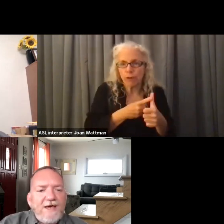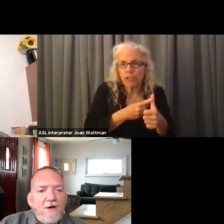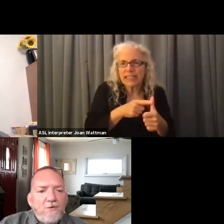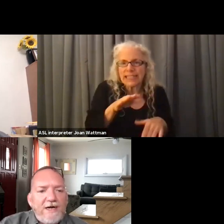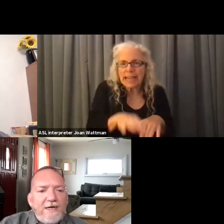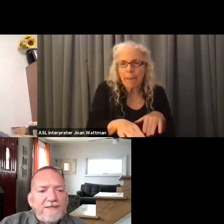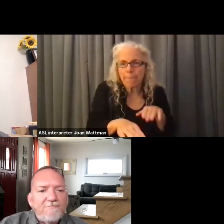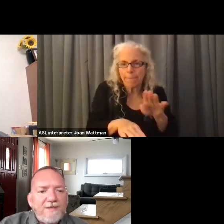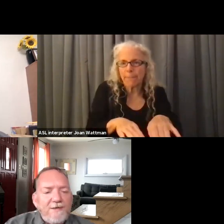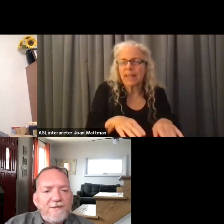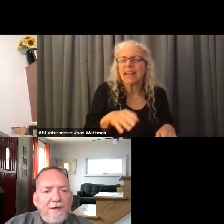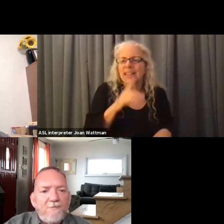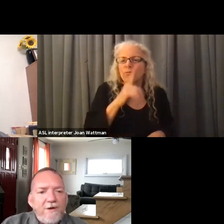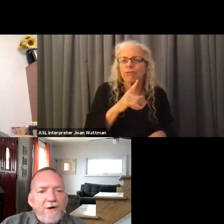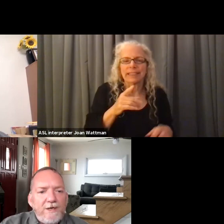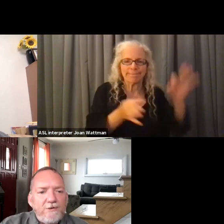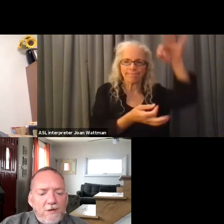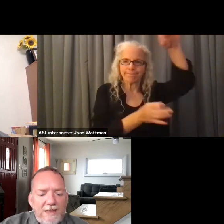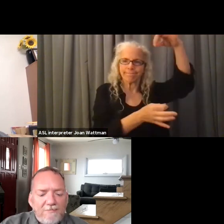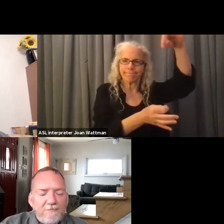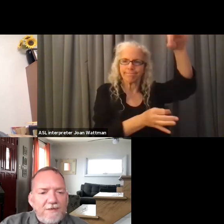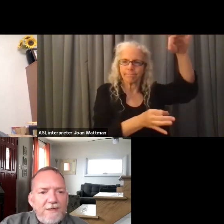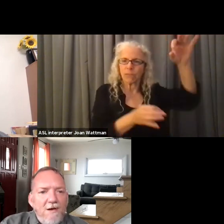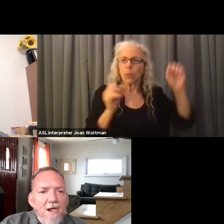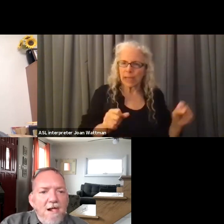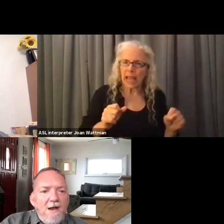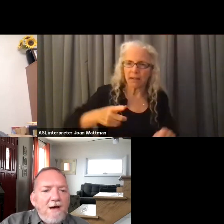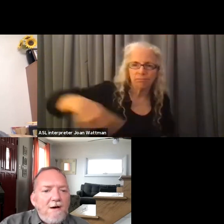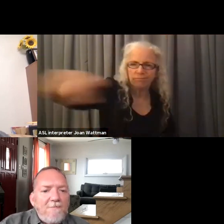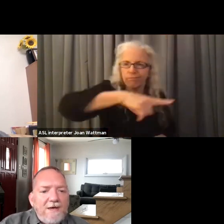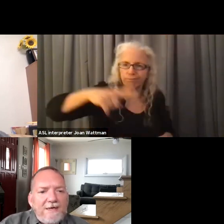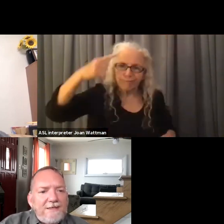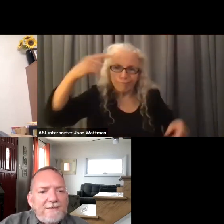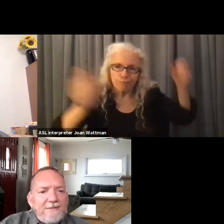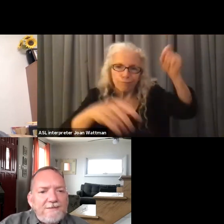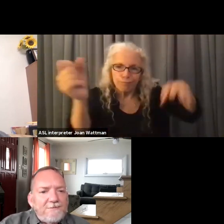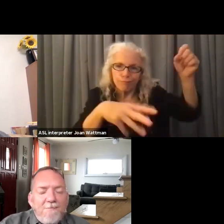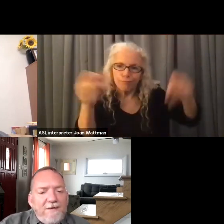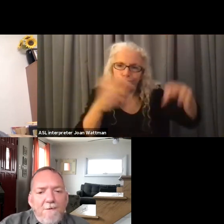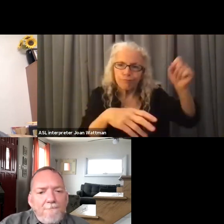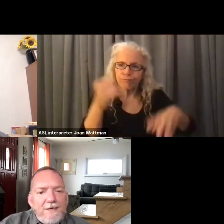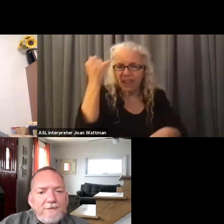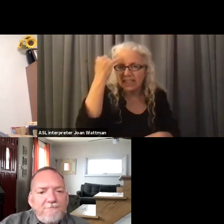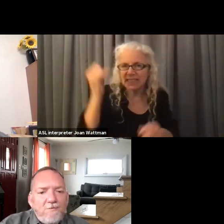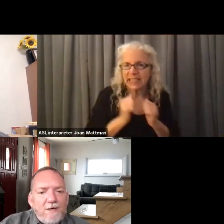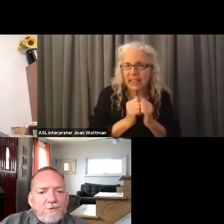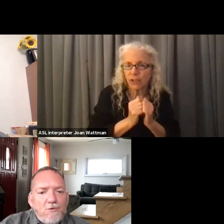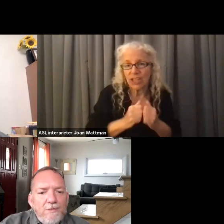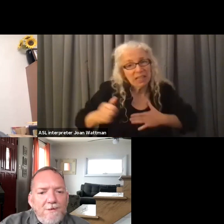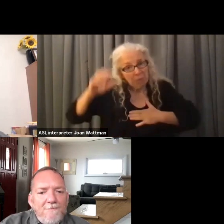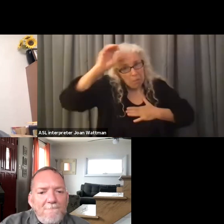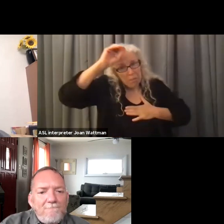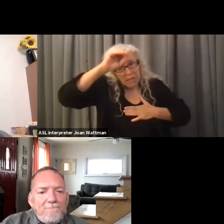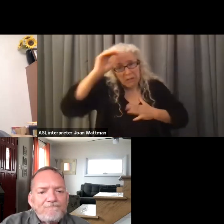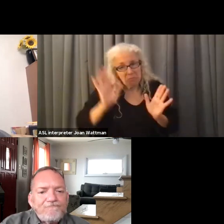It's something concrete and it's something that we can do collaboratively. Again, just my opinion for what it's